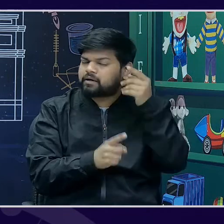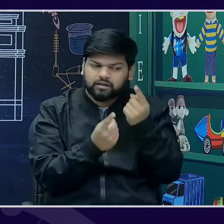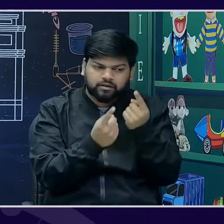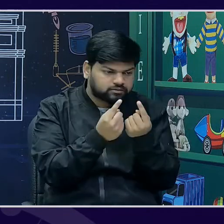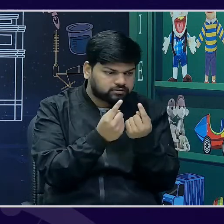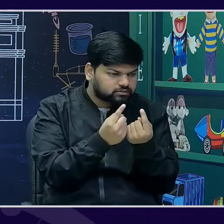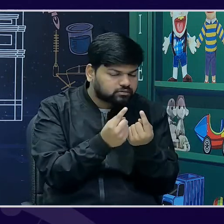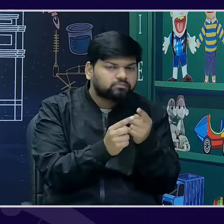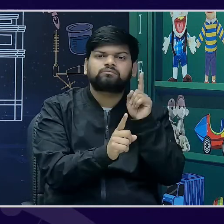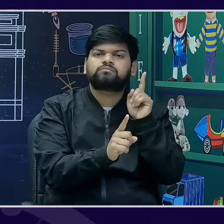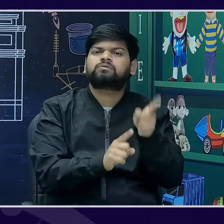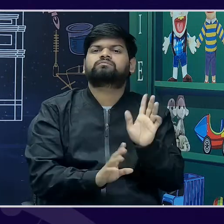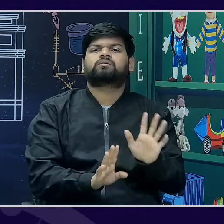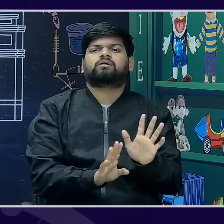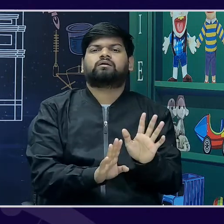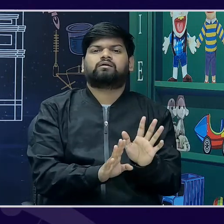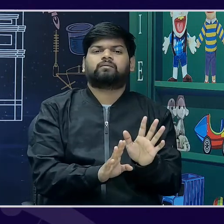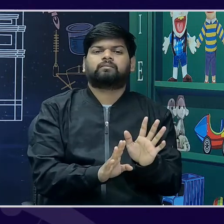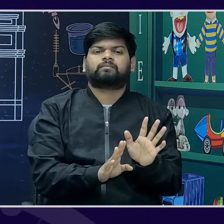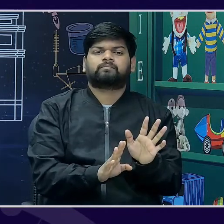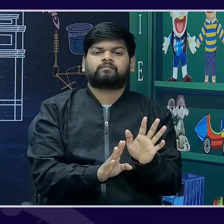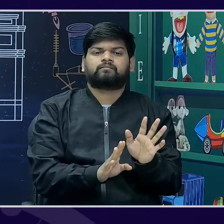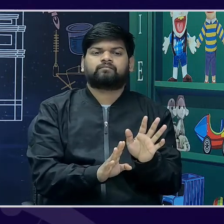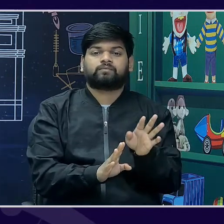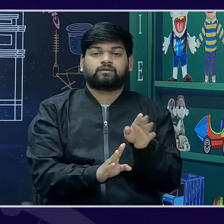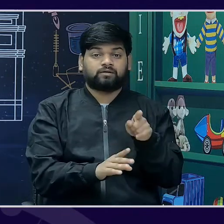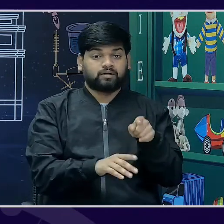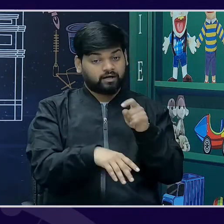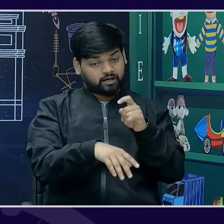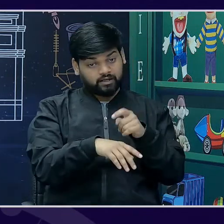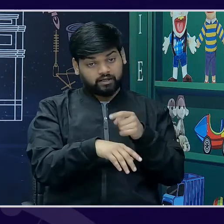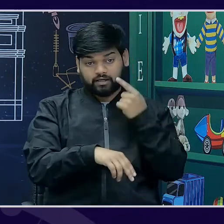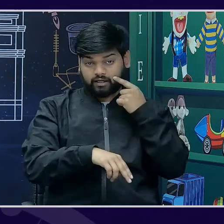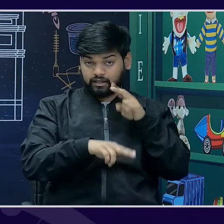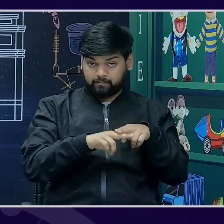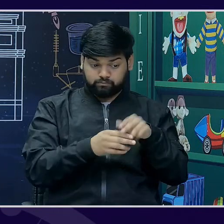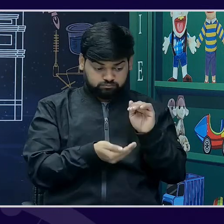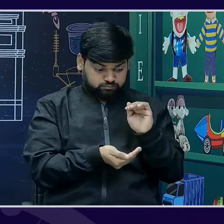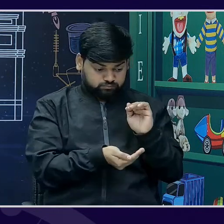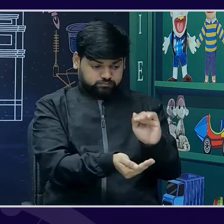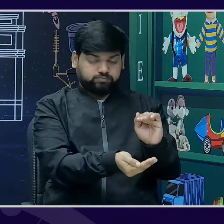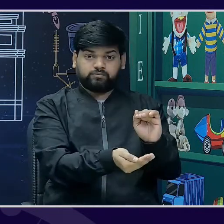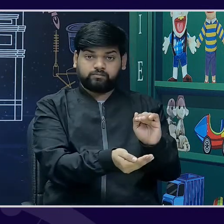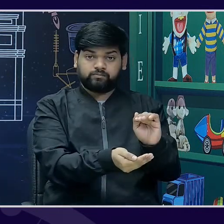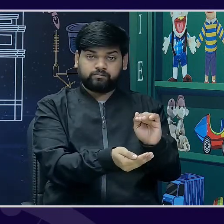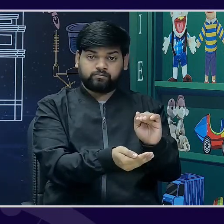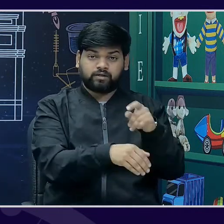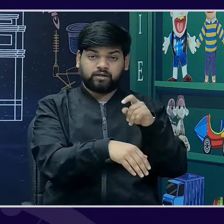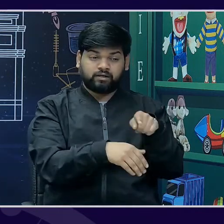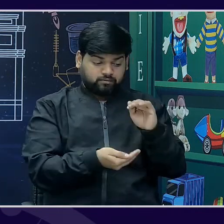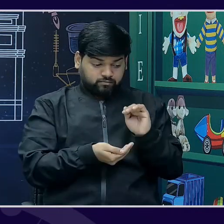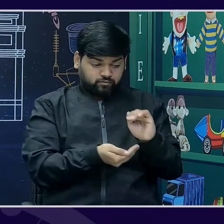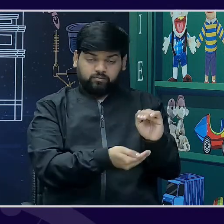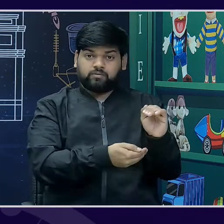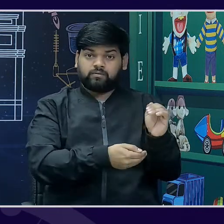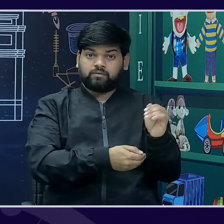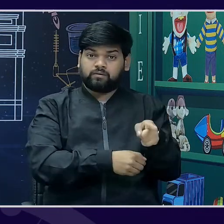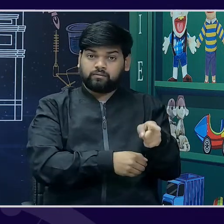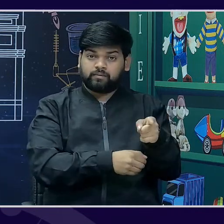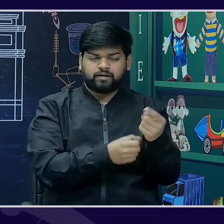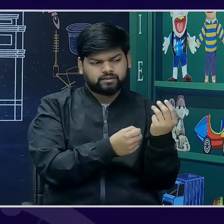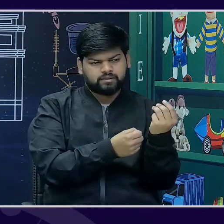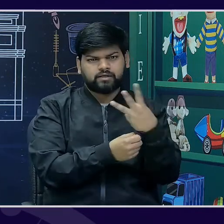those babies and get a diagnosis by the time the baby is only just 3 months. And if this kind of